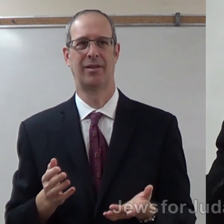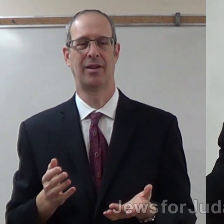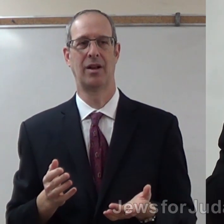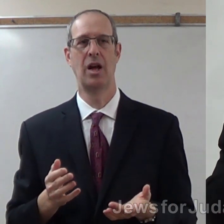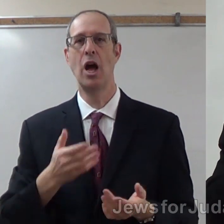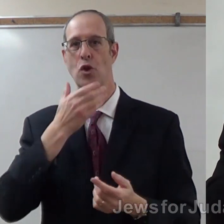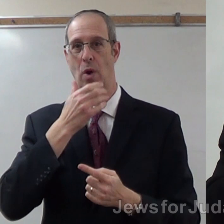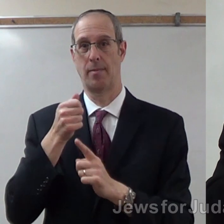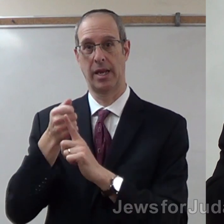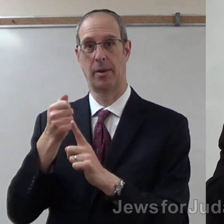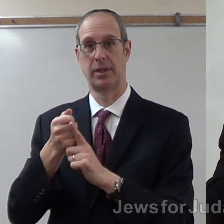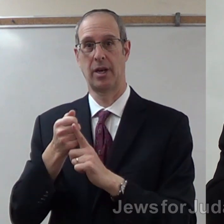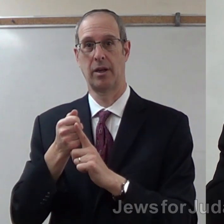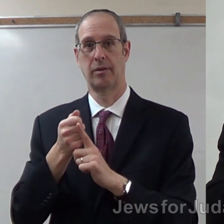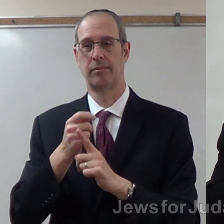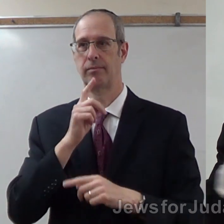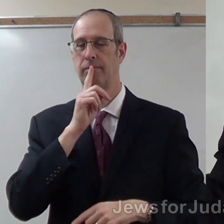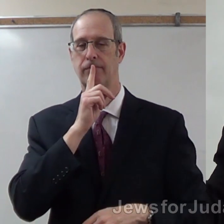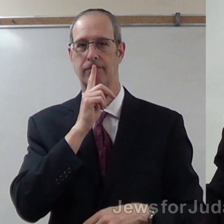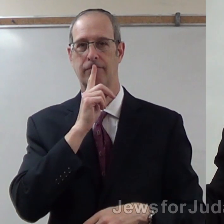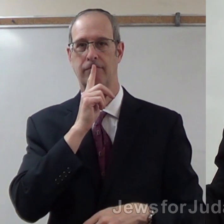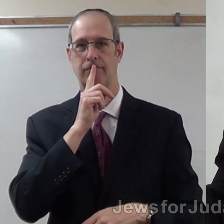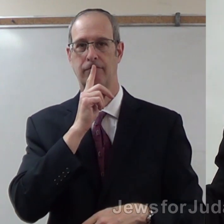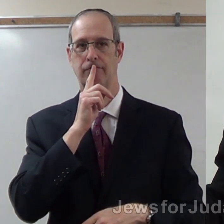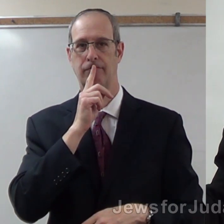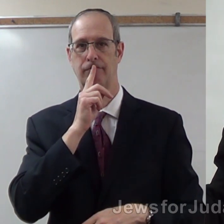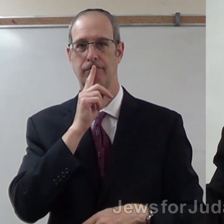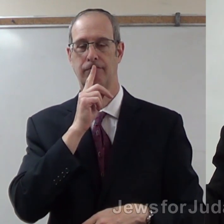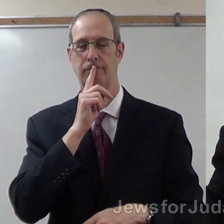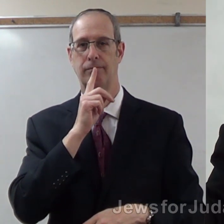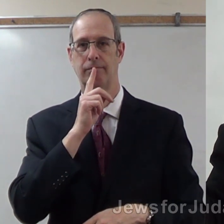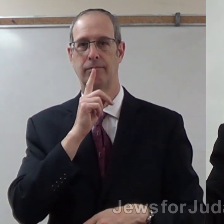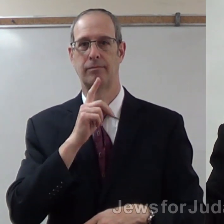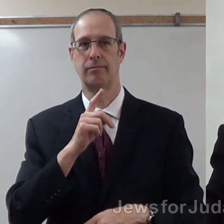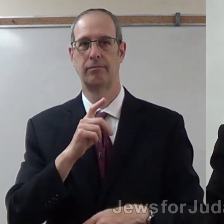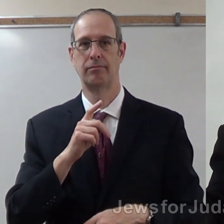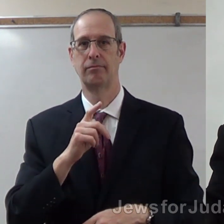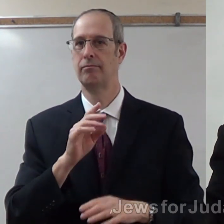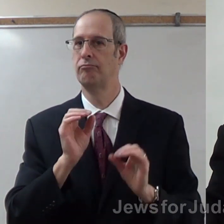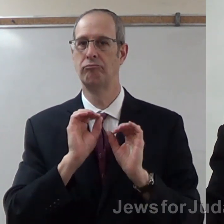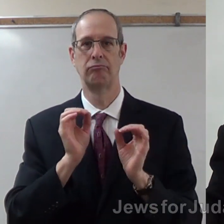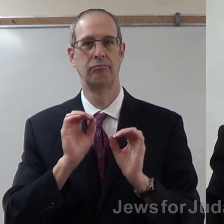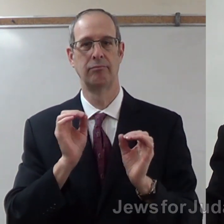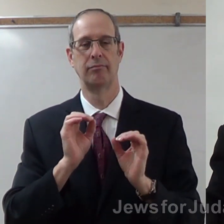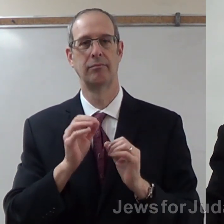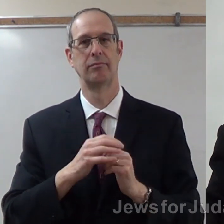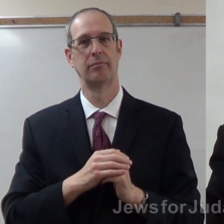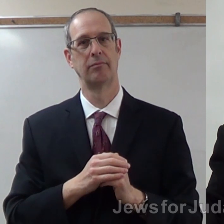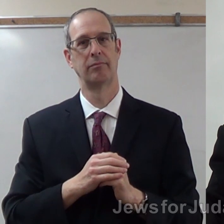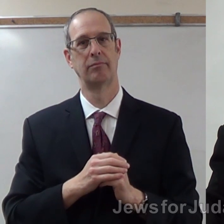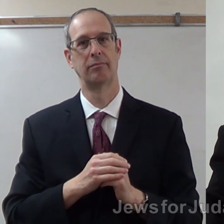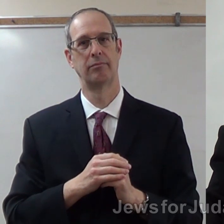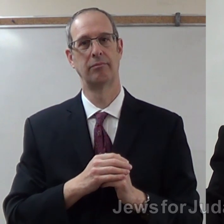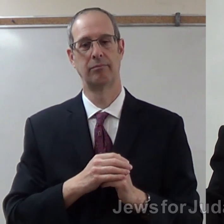And the rabbi didn't make a sound. He didn't make a sound.